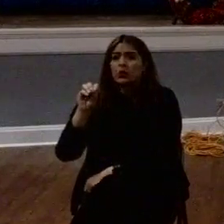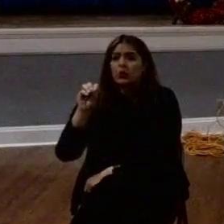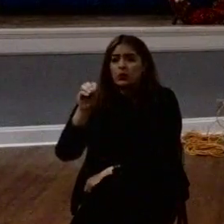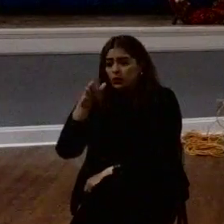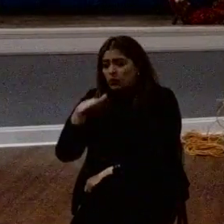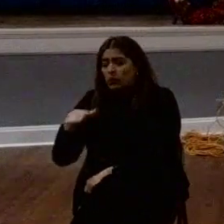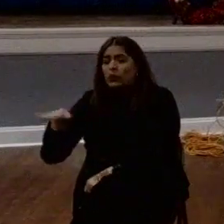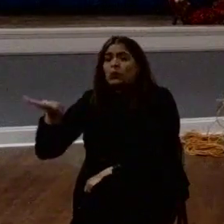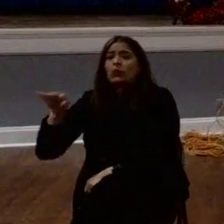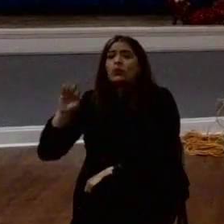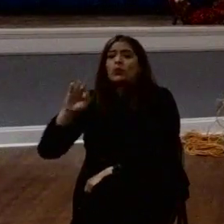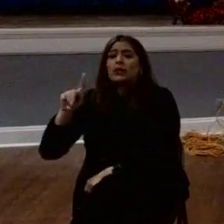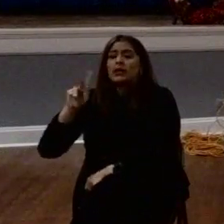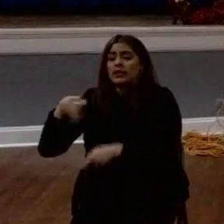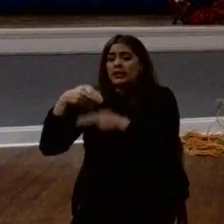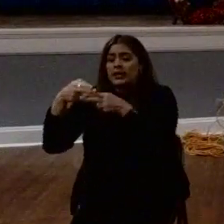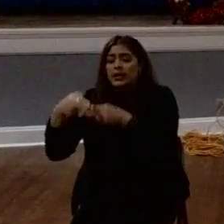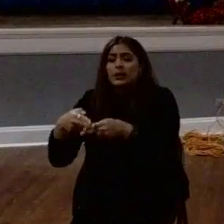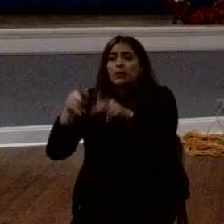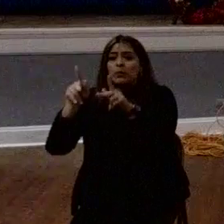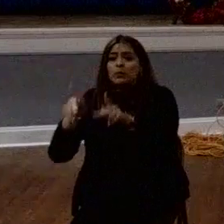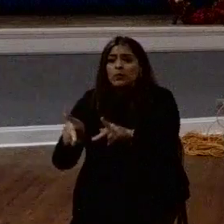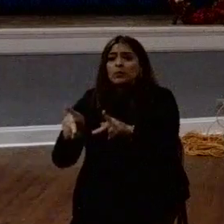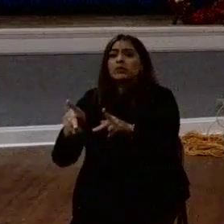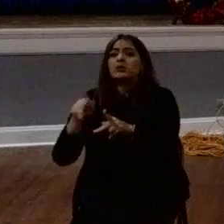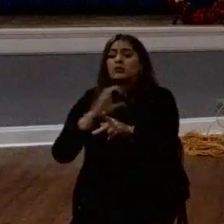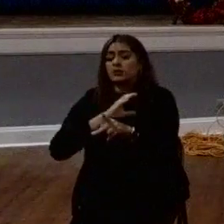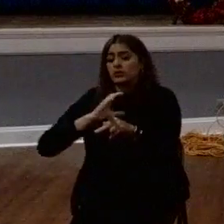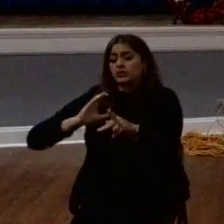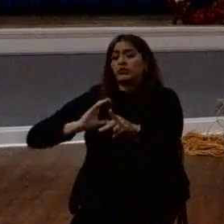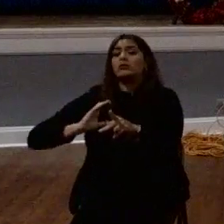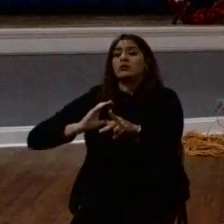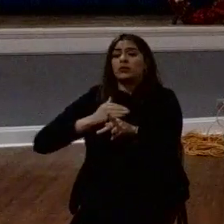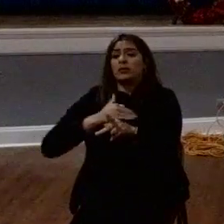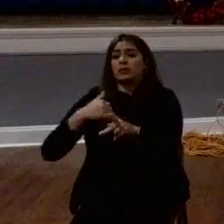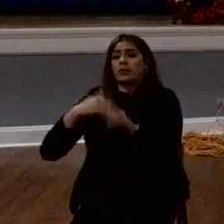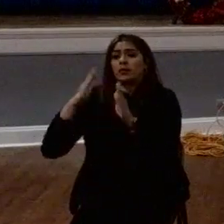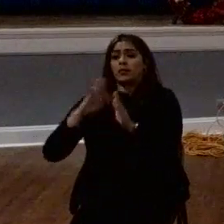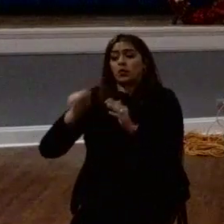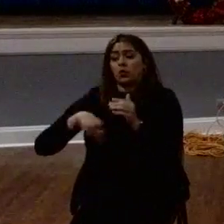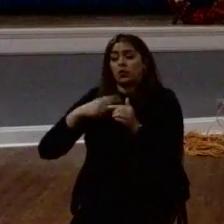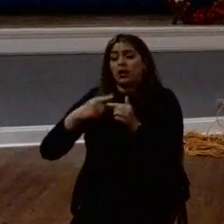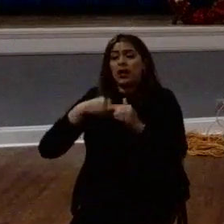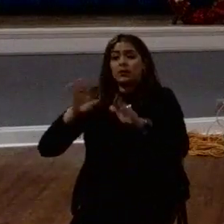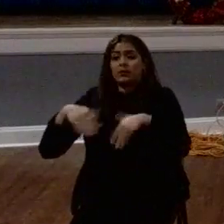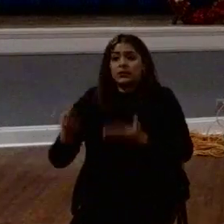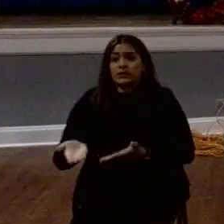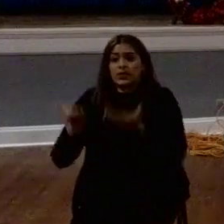named after the council member when I first presented this Bike-Essay System.